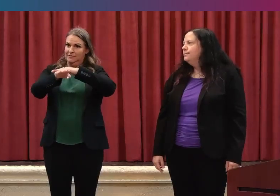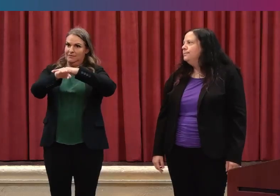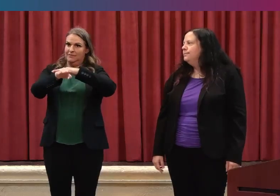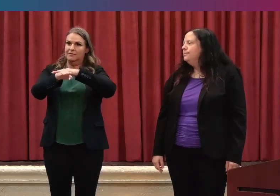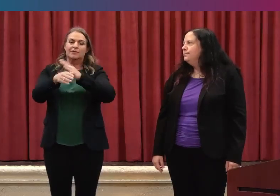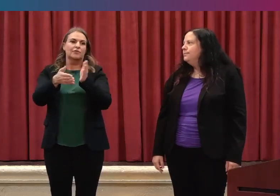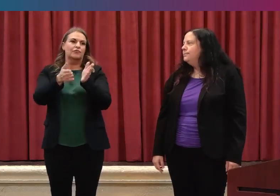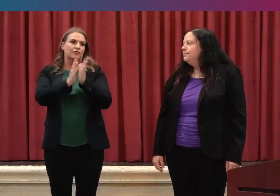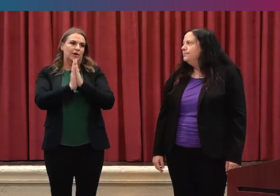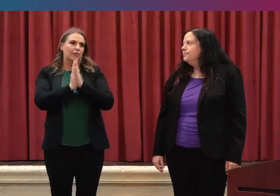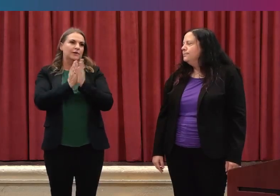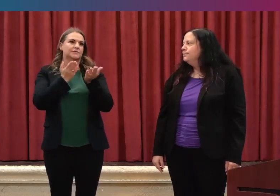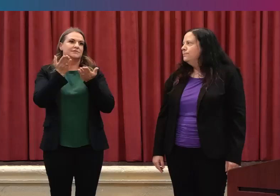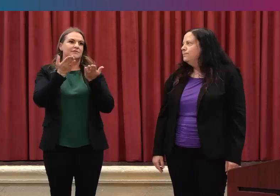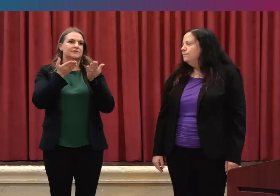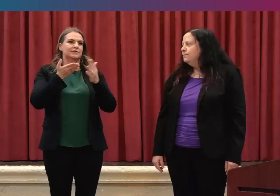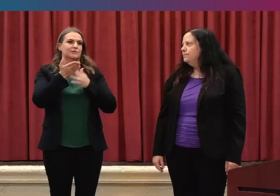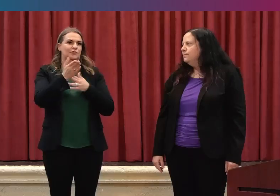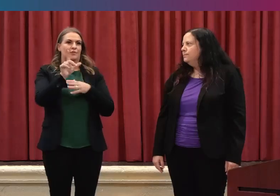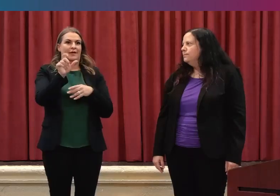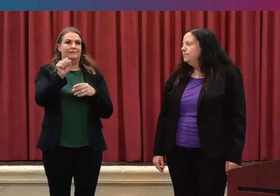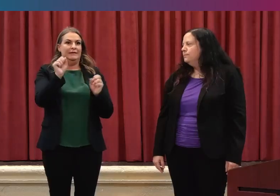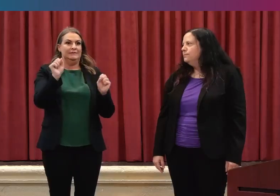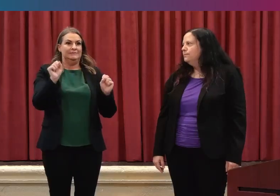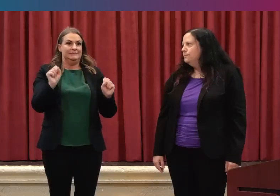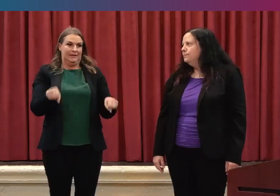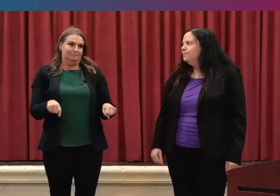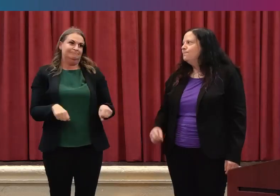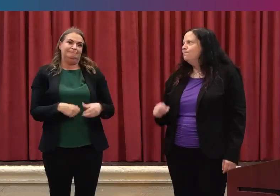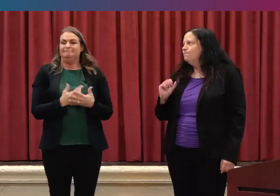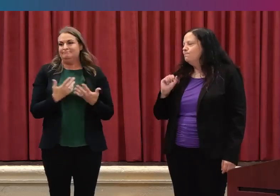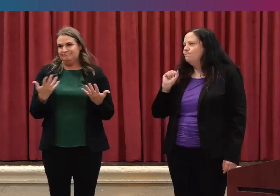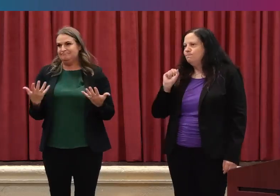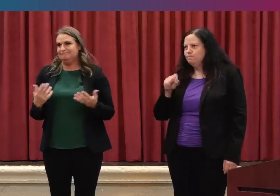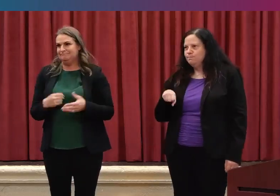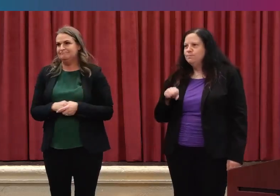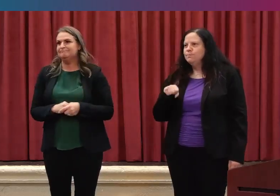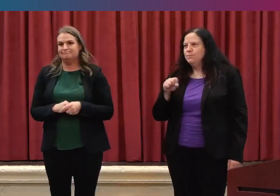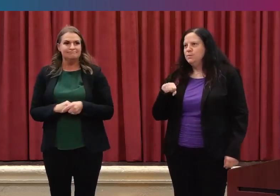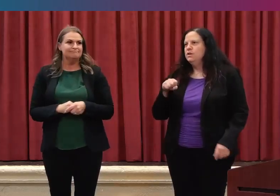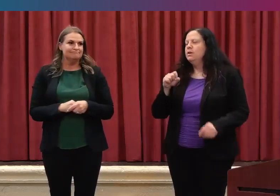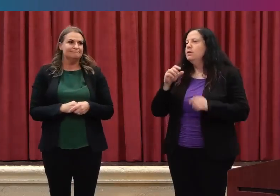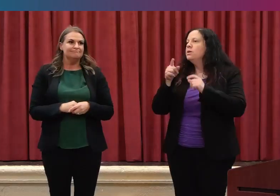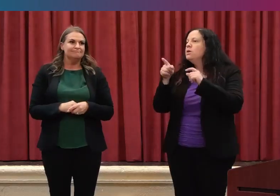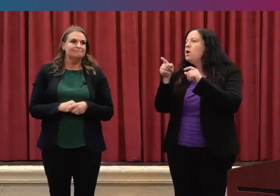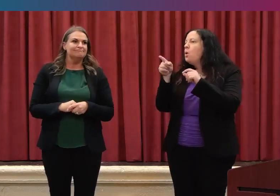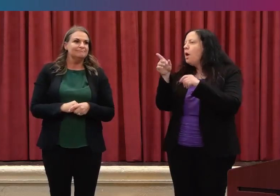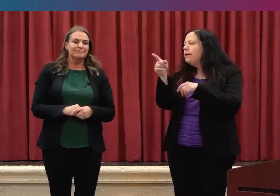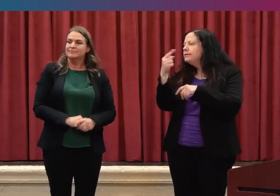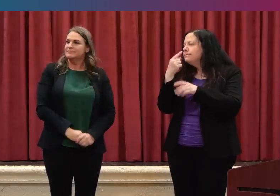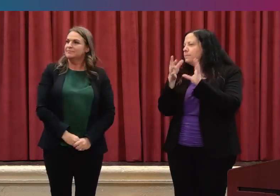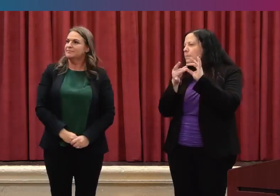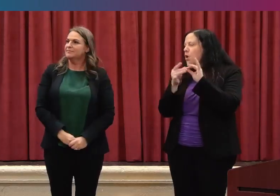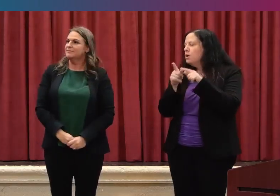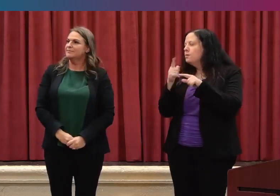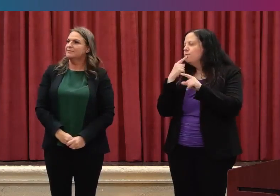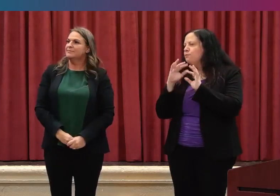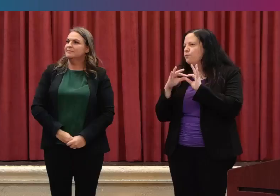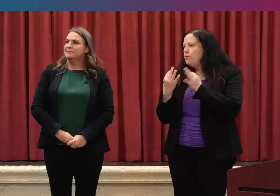effective communication, I would request services through LifeSigns. Deborah's adding in there. I see